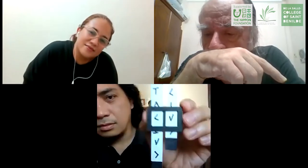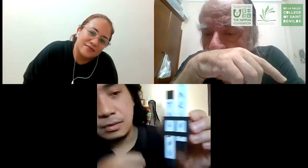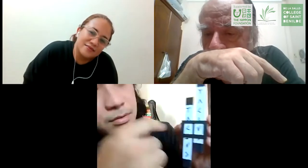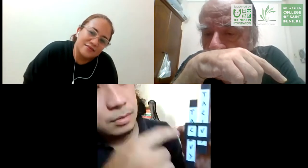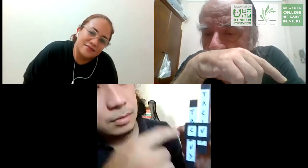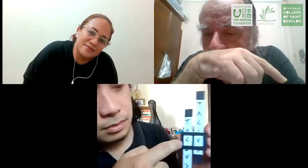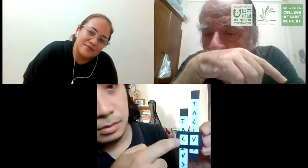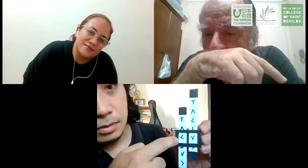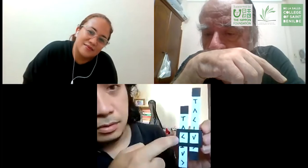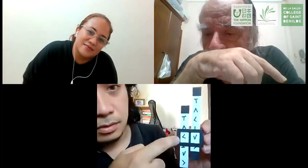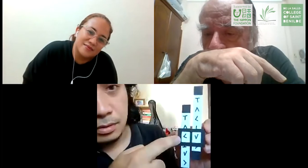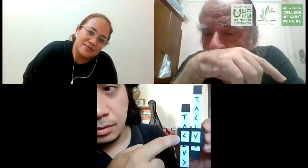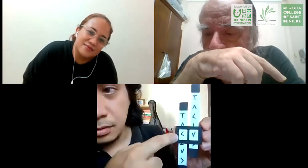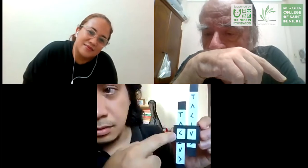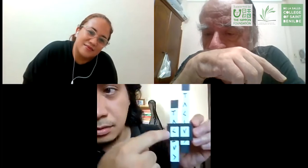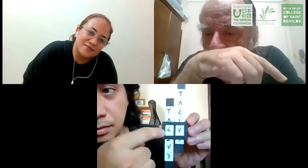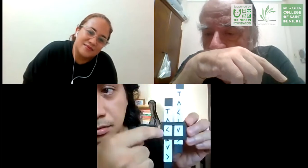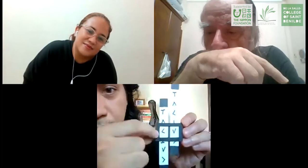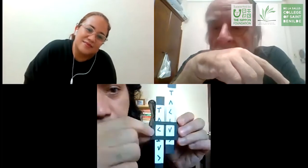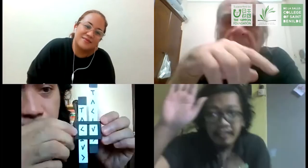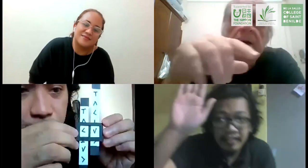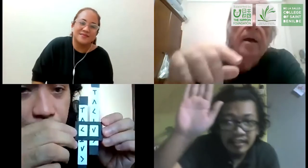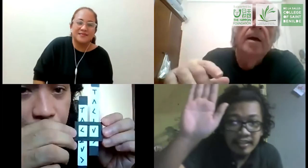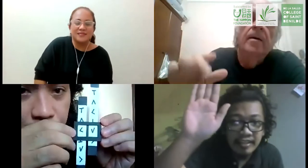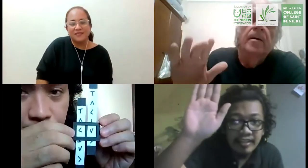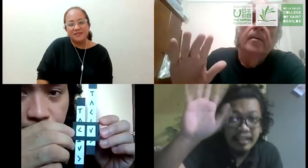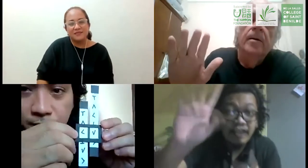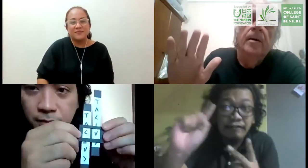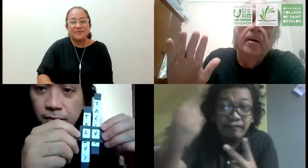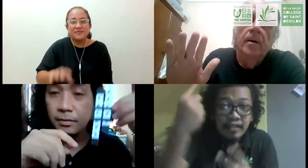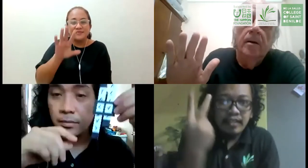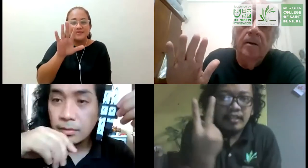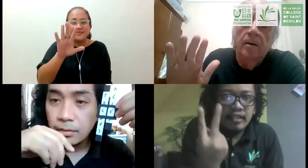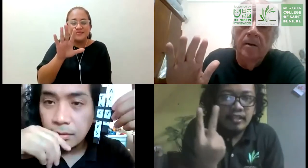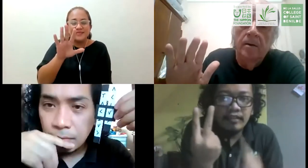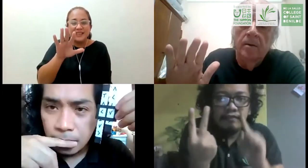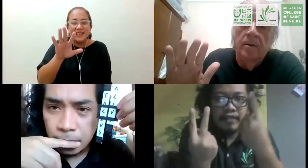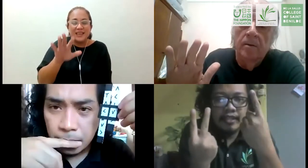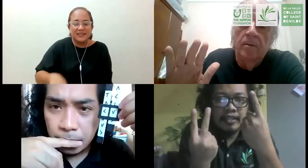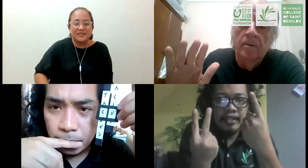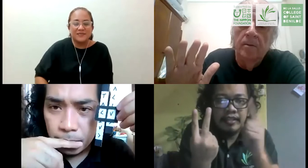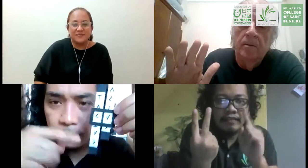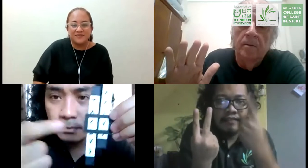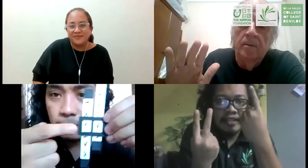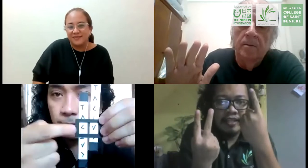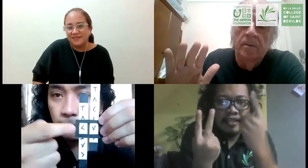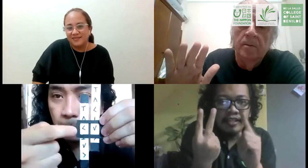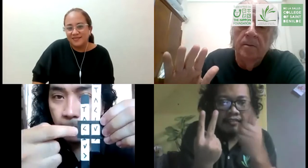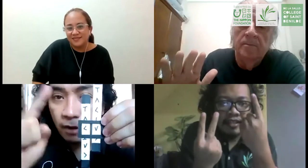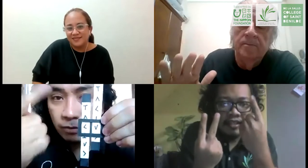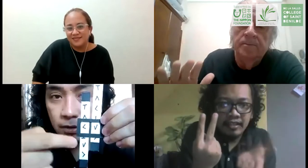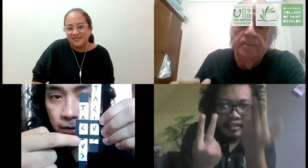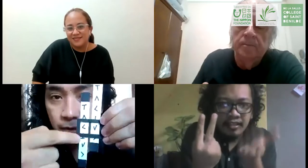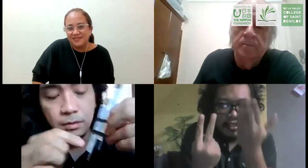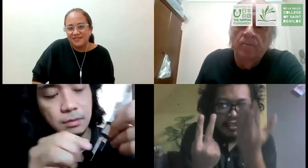And but Nat is saying, Yeah, yes, we have the two, but when